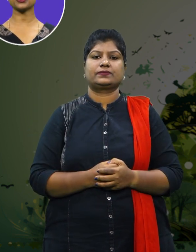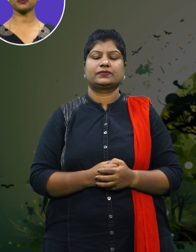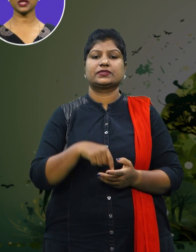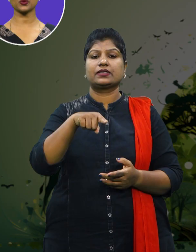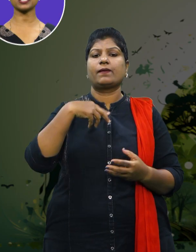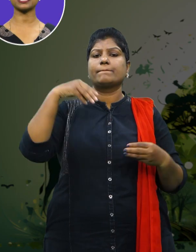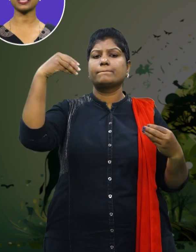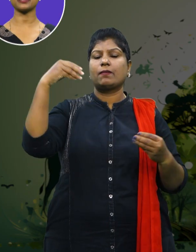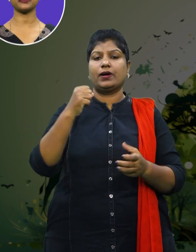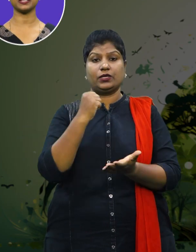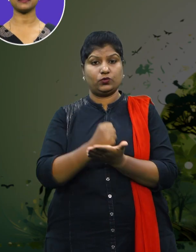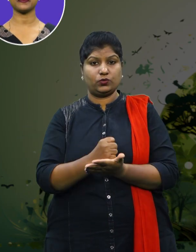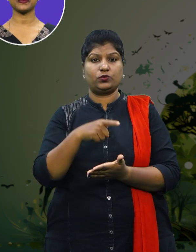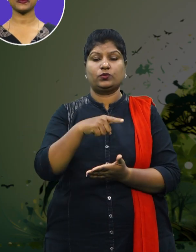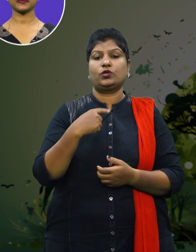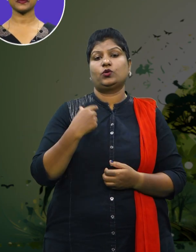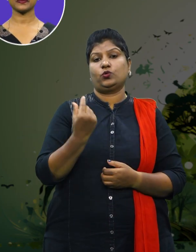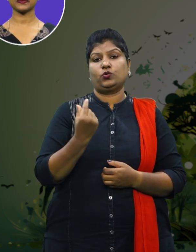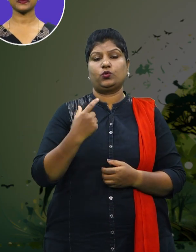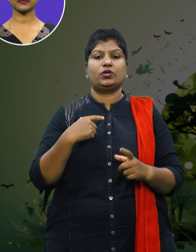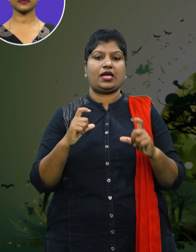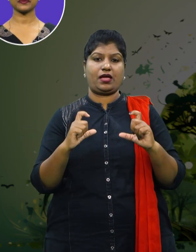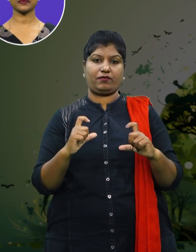Paper should be used carefully.